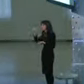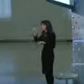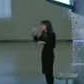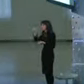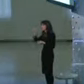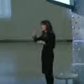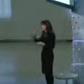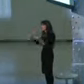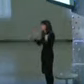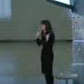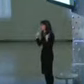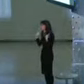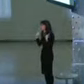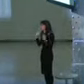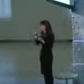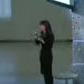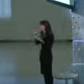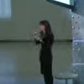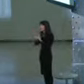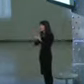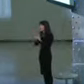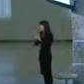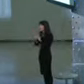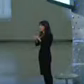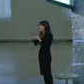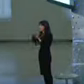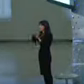about rules and what makes something good and what makes something doesn't.